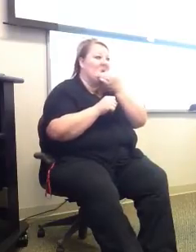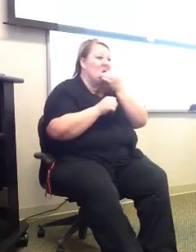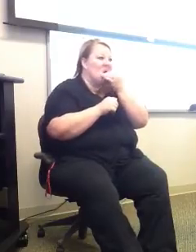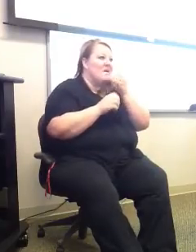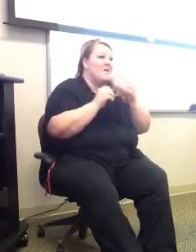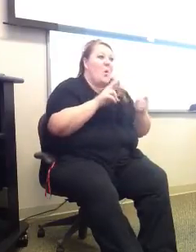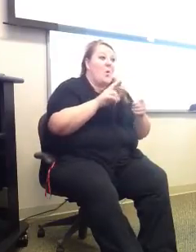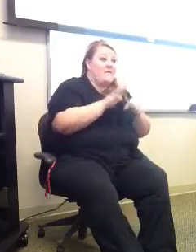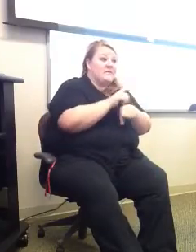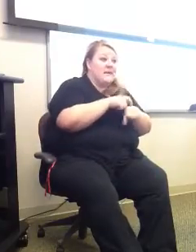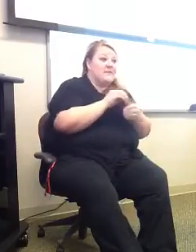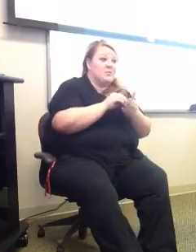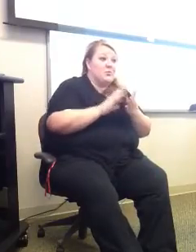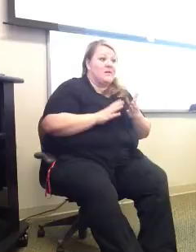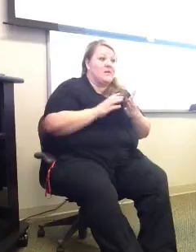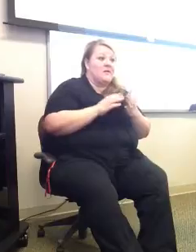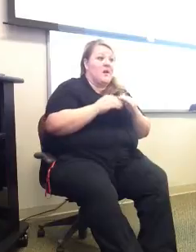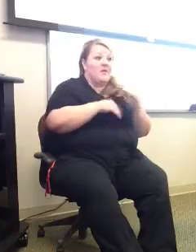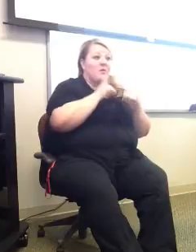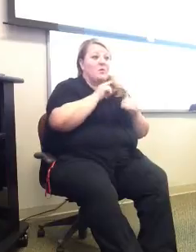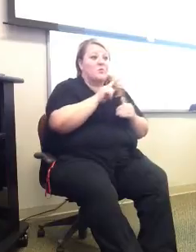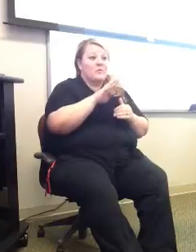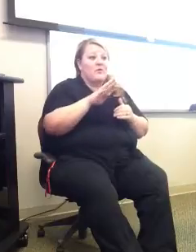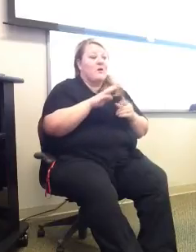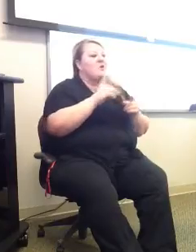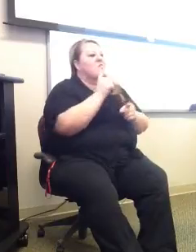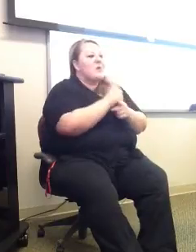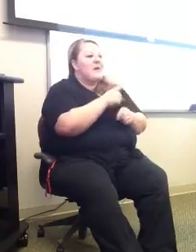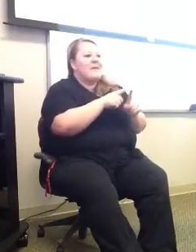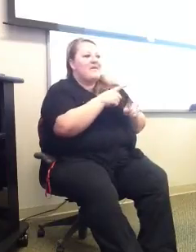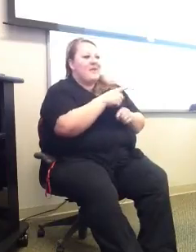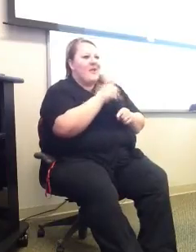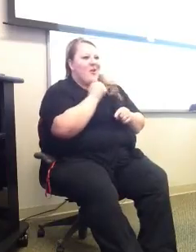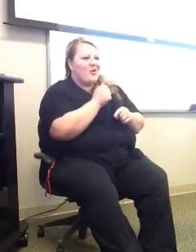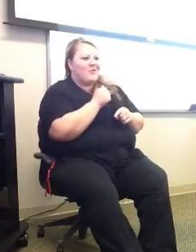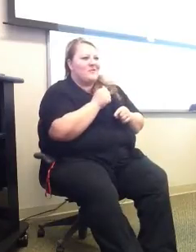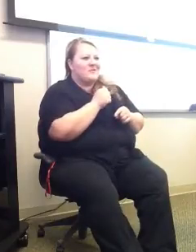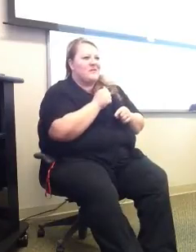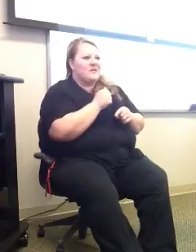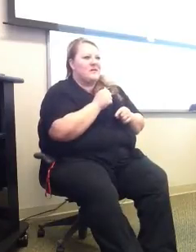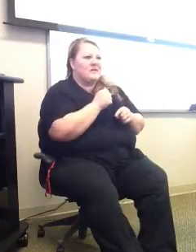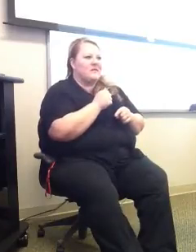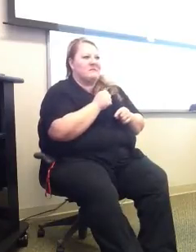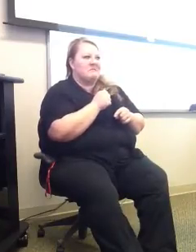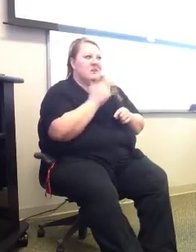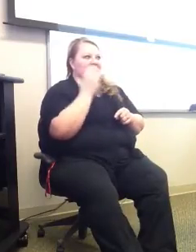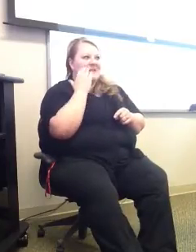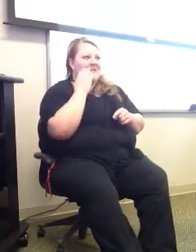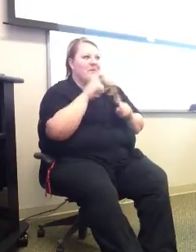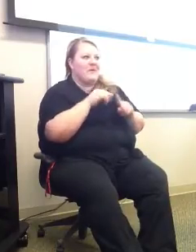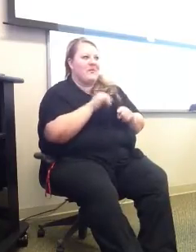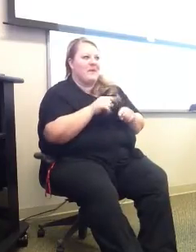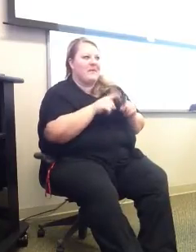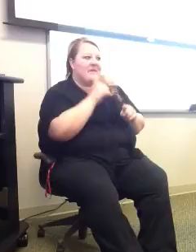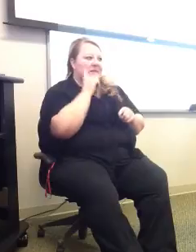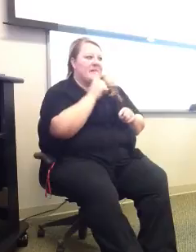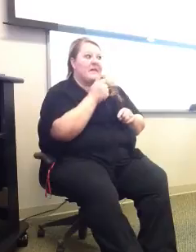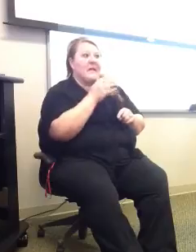a full-time student under the age of 24. Right, but they aren't necessarily savvy to that. They're thinking 18 and older is not a